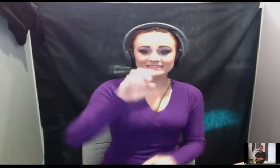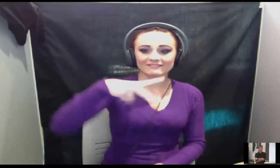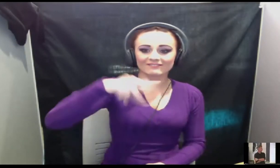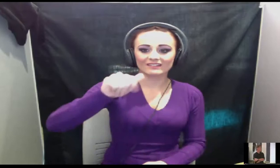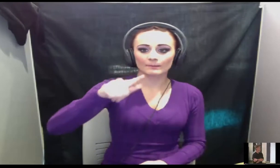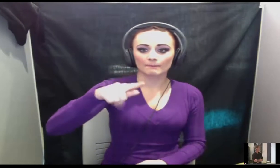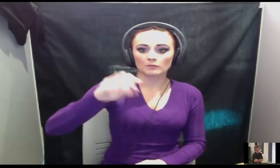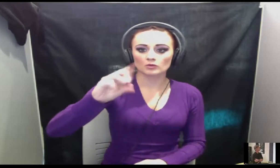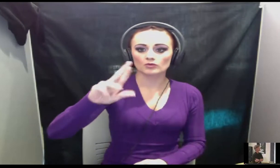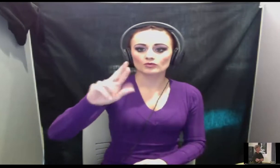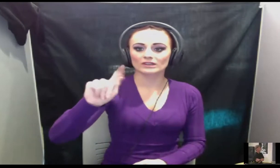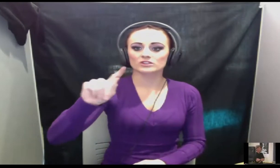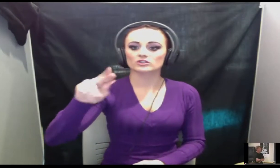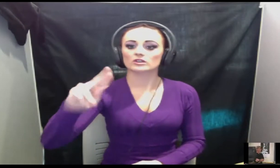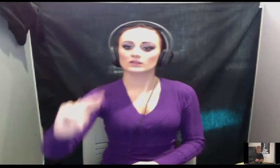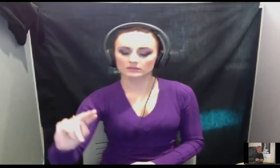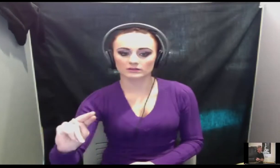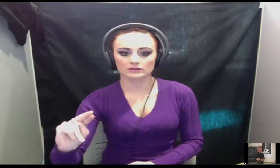evaporation.